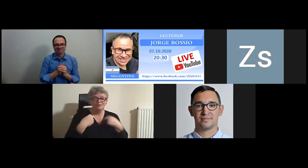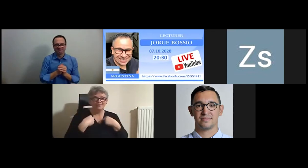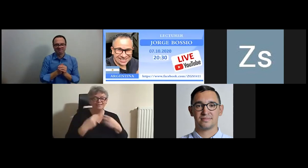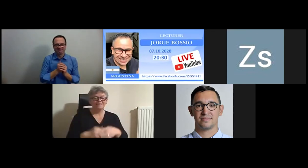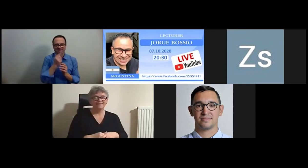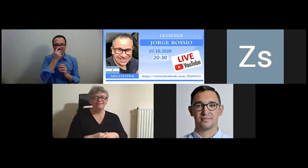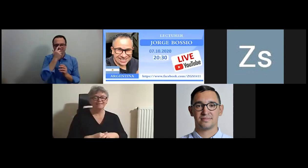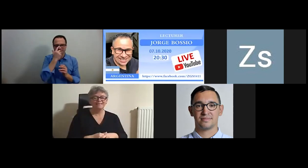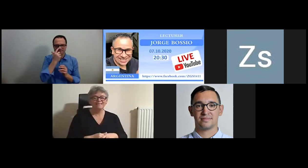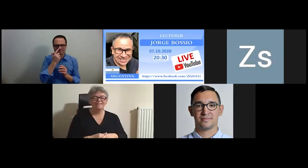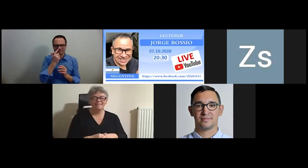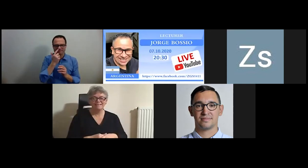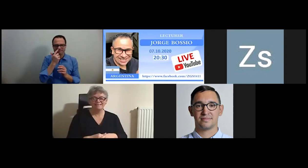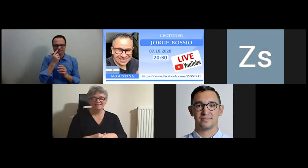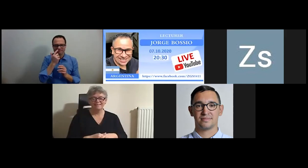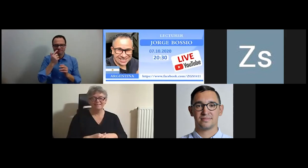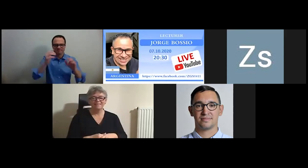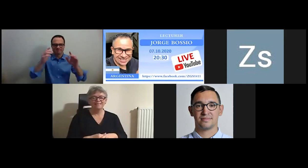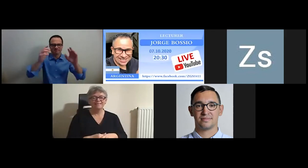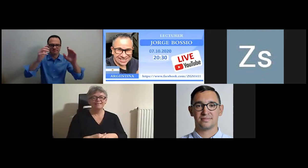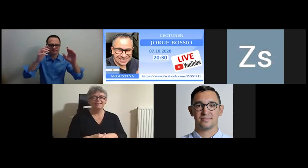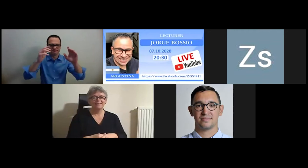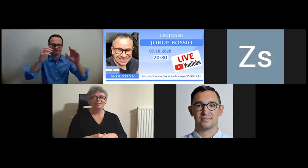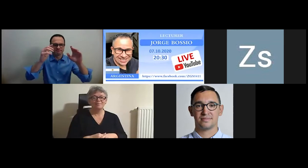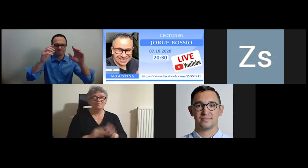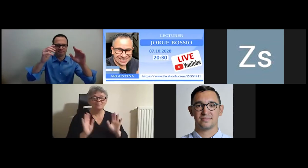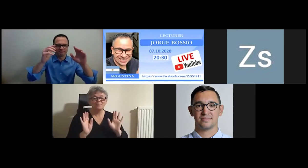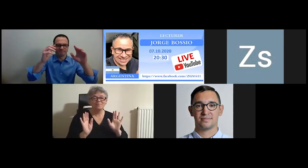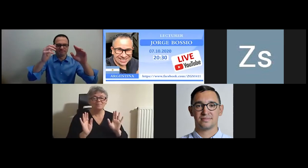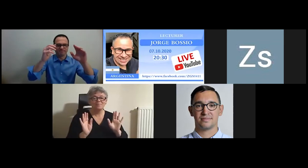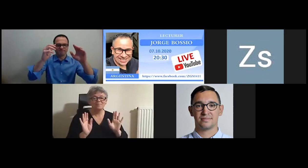Again, tech team, look for the next presenter.